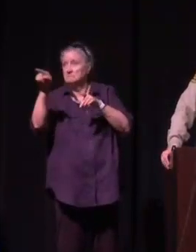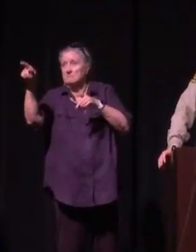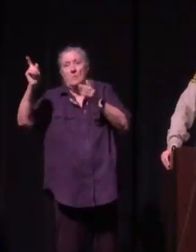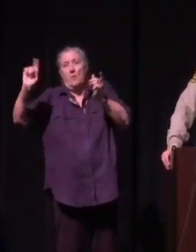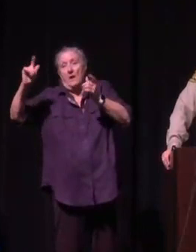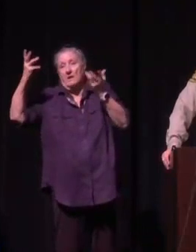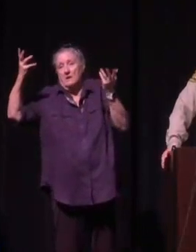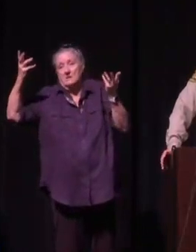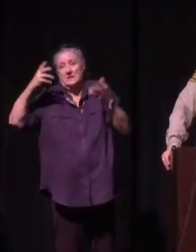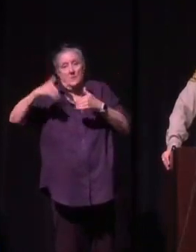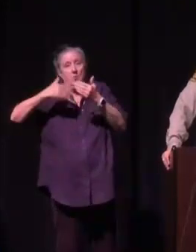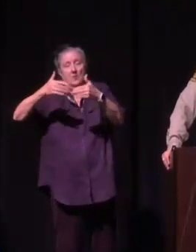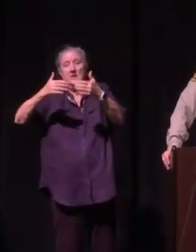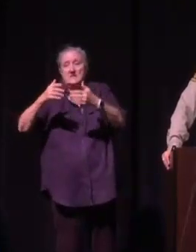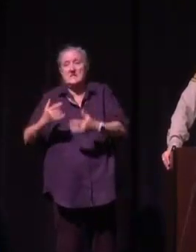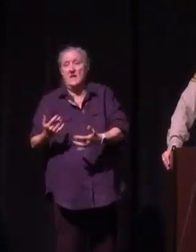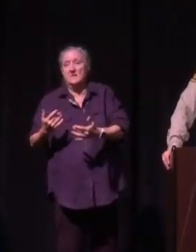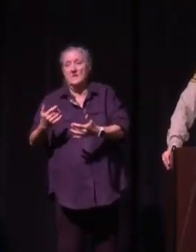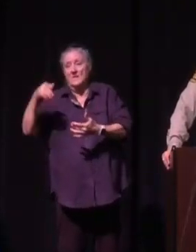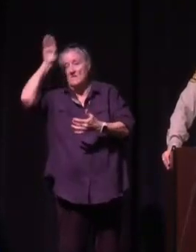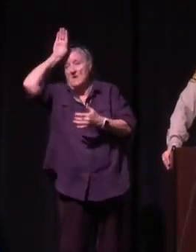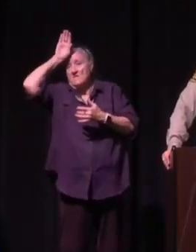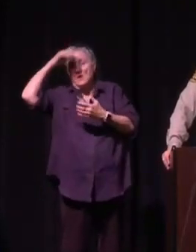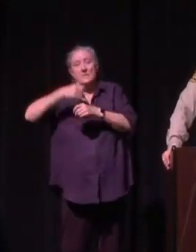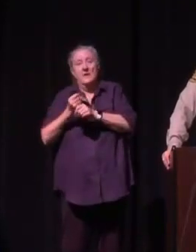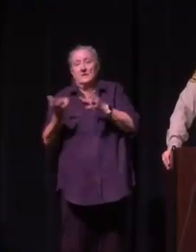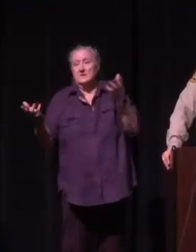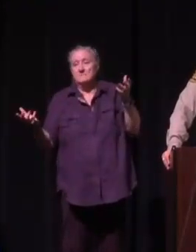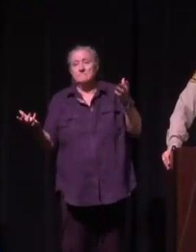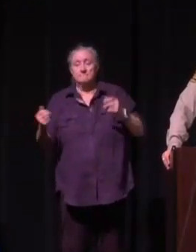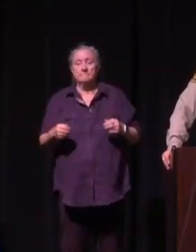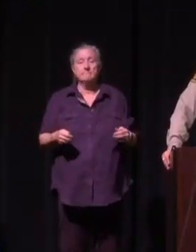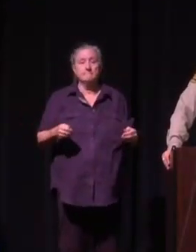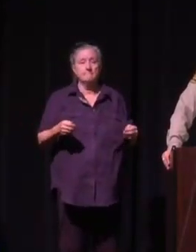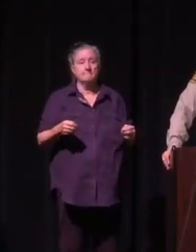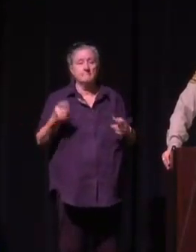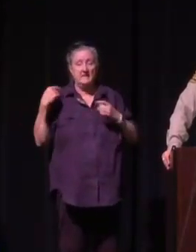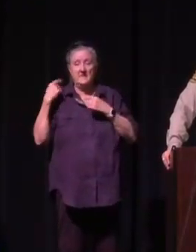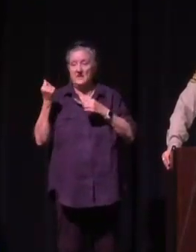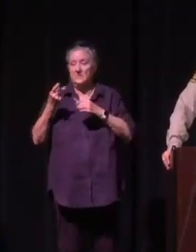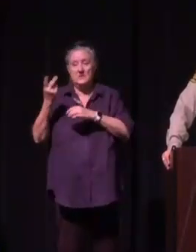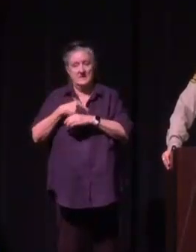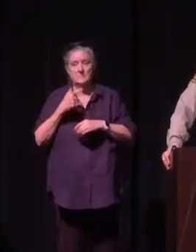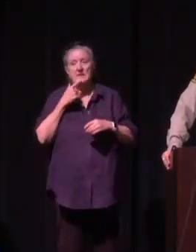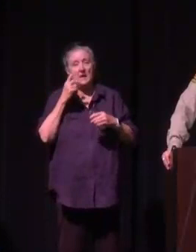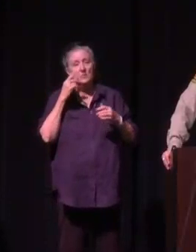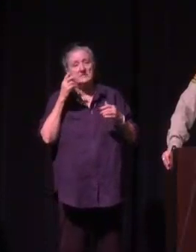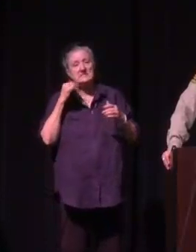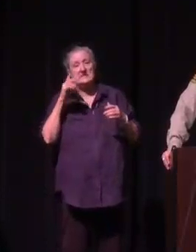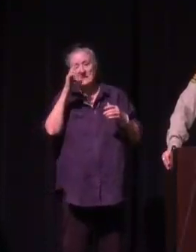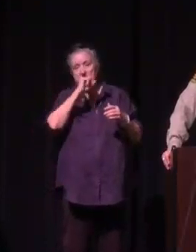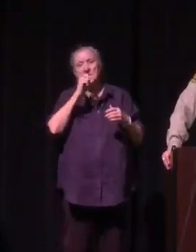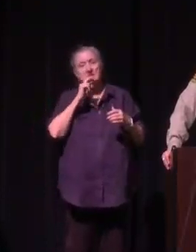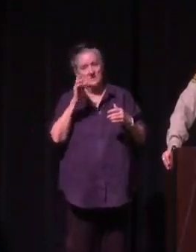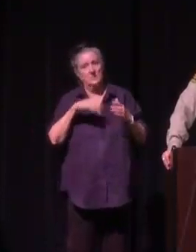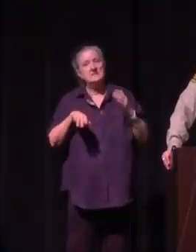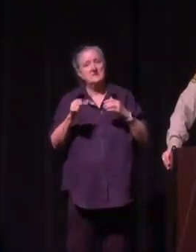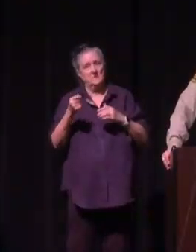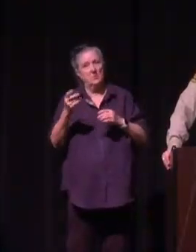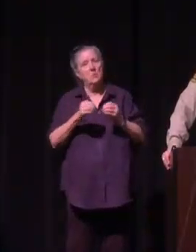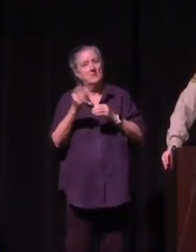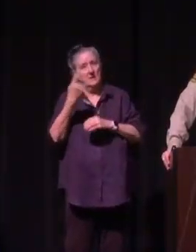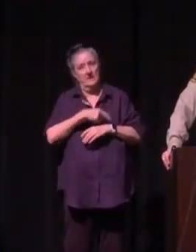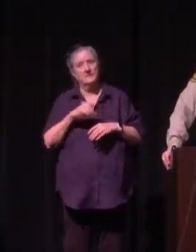and the progress that the firefighters can make in the next few days. But I would anticipate that it's going to be at least several